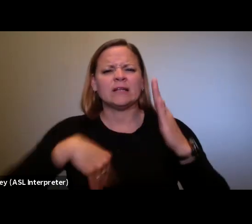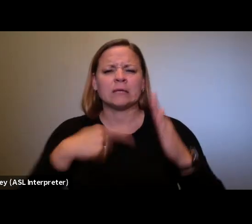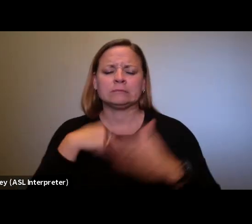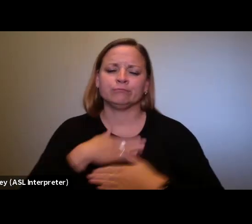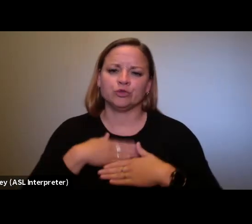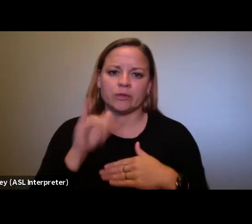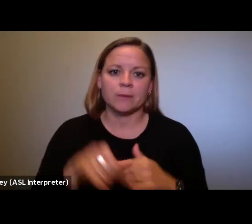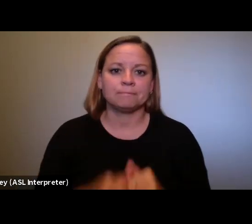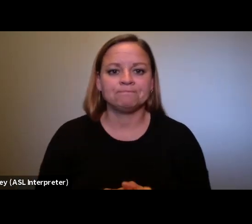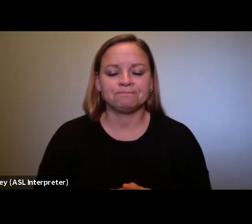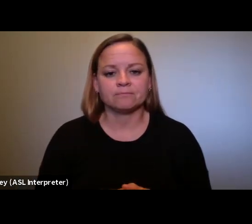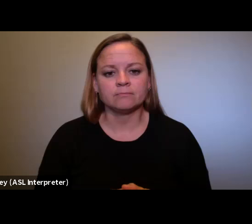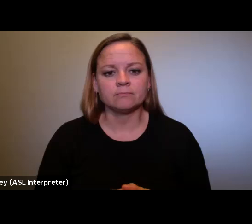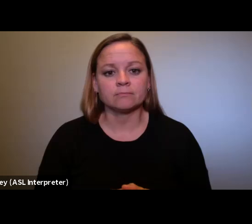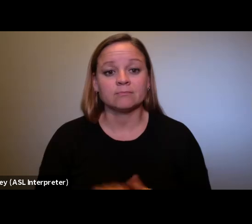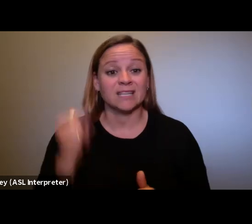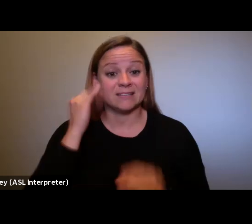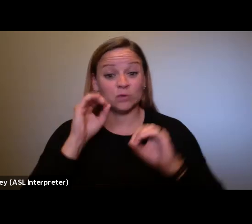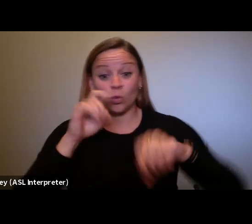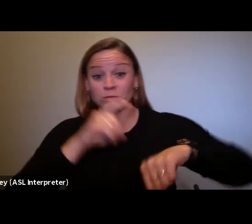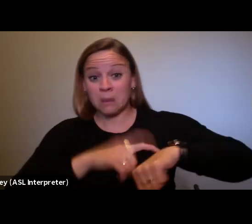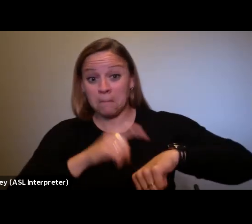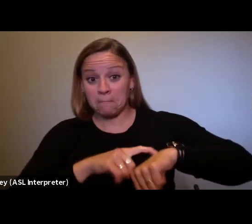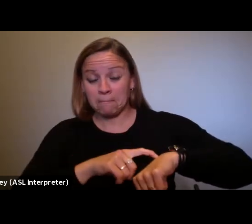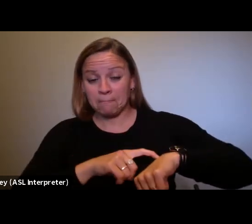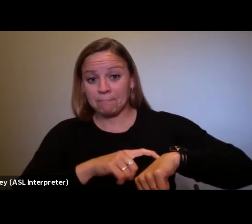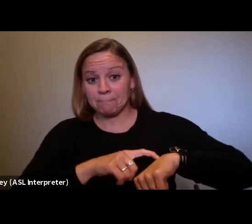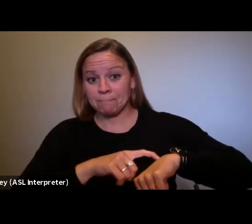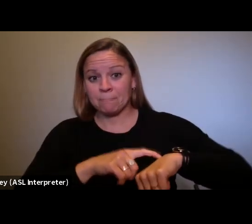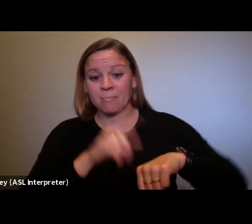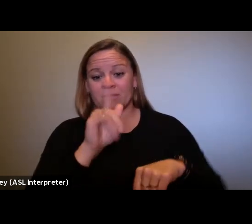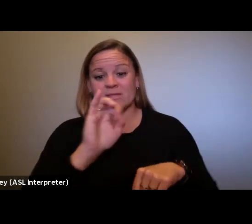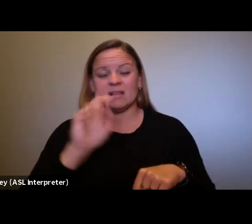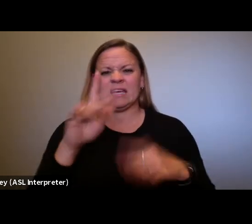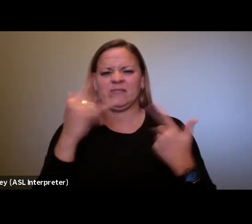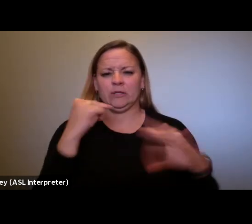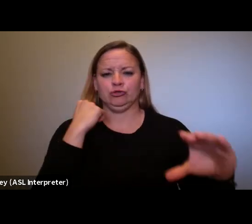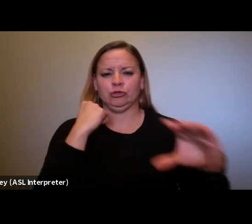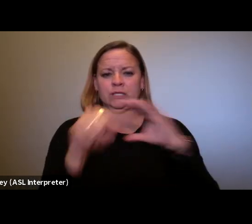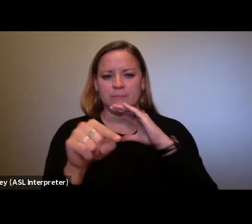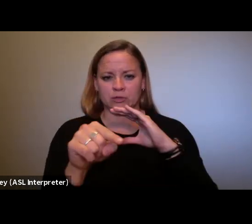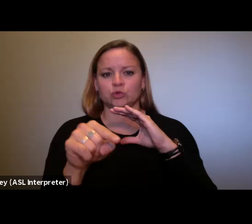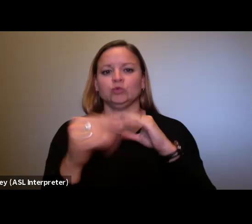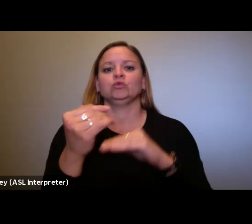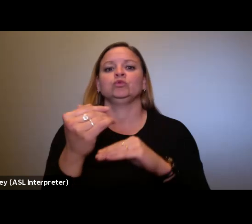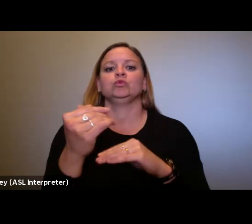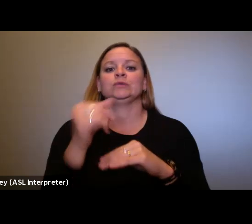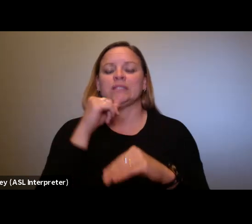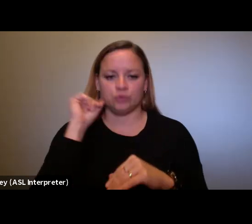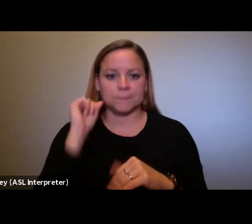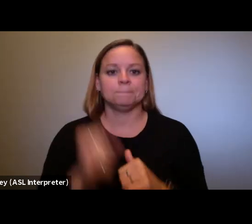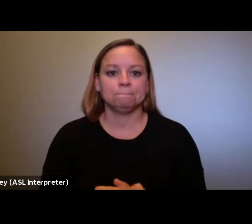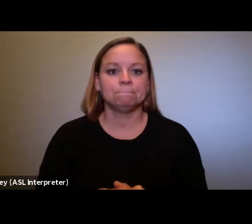it. And if you don't have time, the link was sent to you in the materials email that you received yesterday.